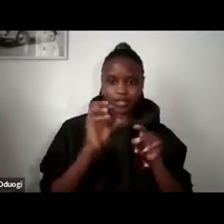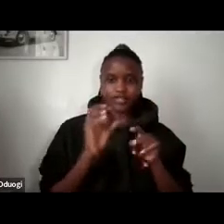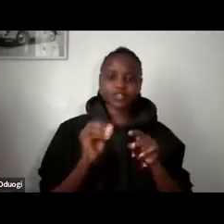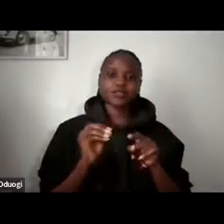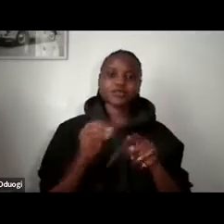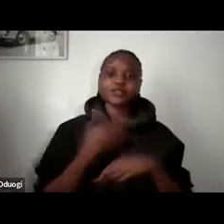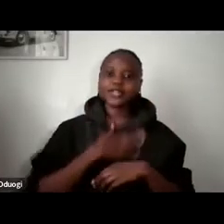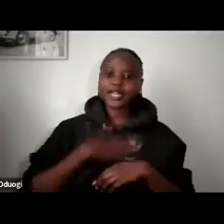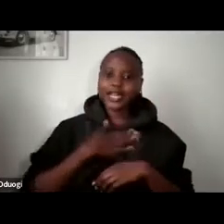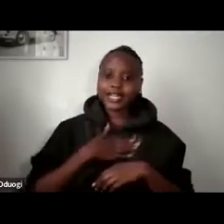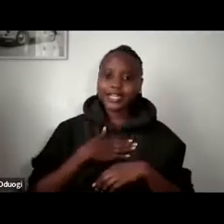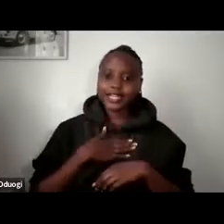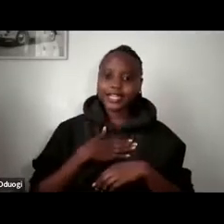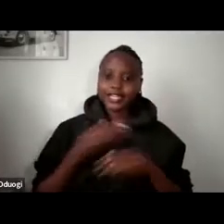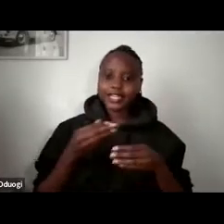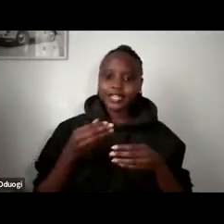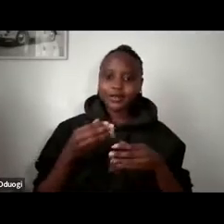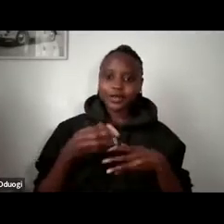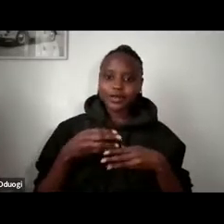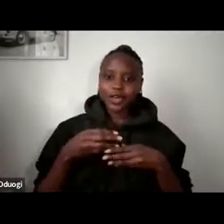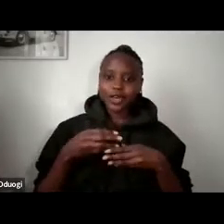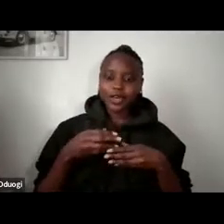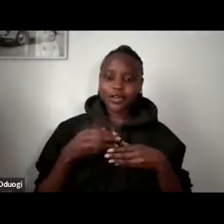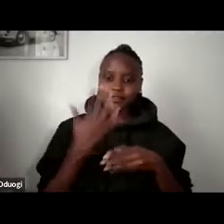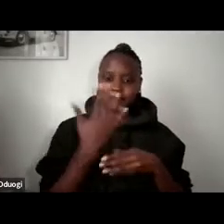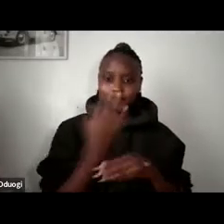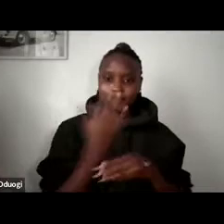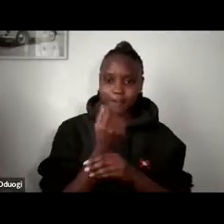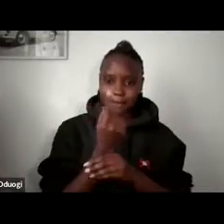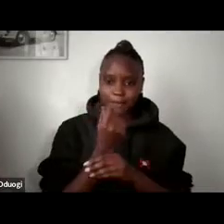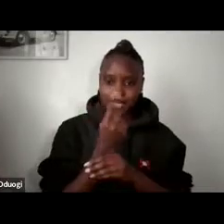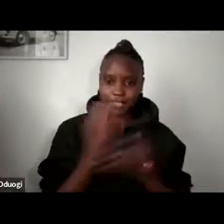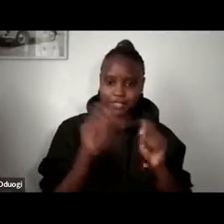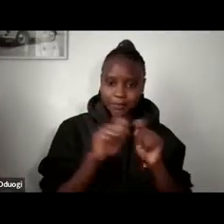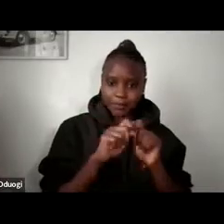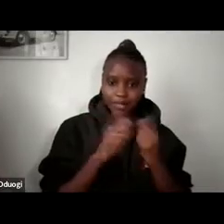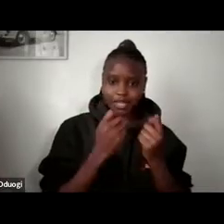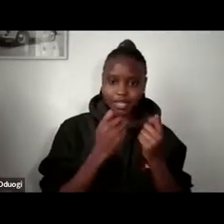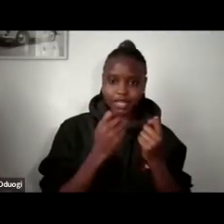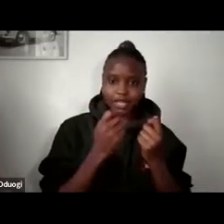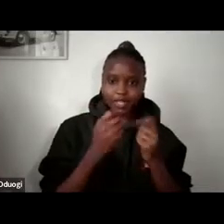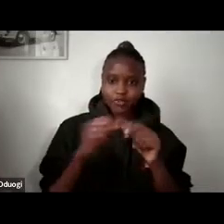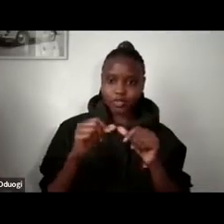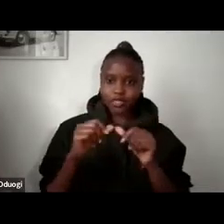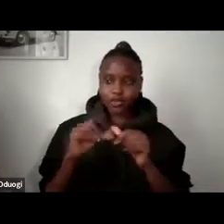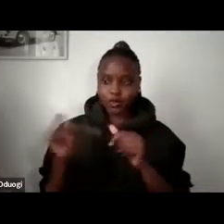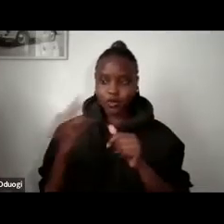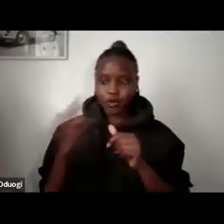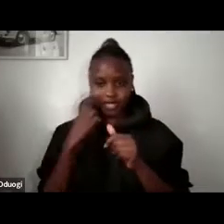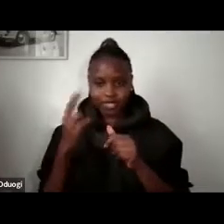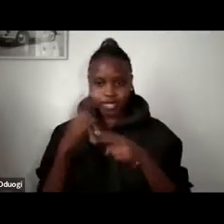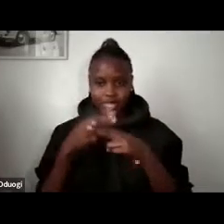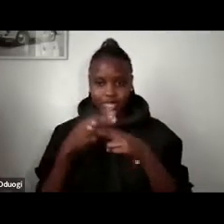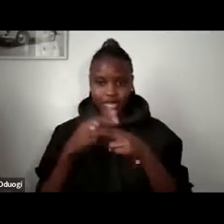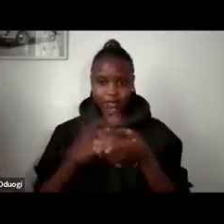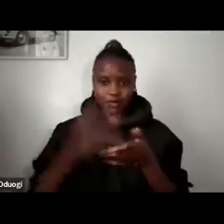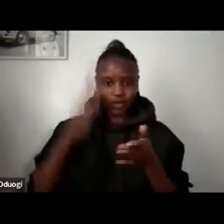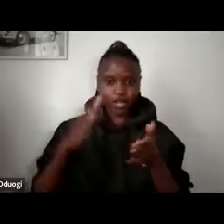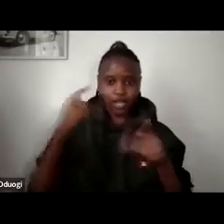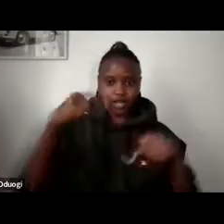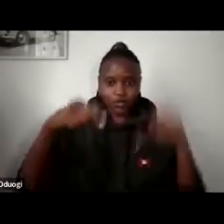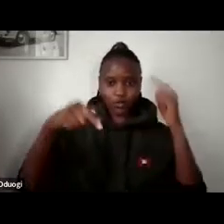us a 5-minute break as we get to see the names of our learners who have won, and we get